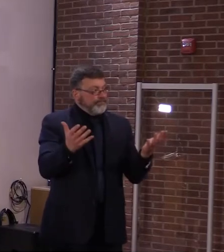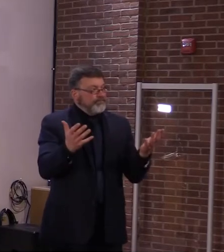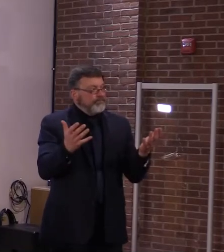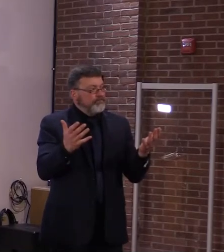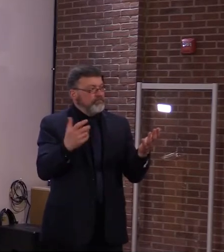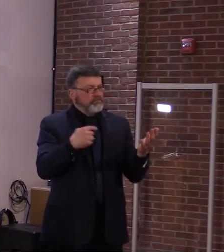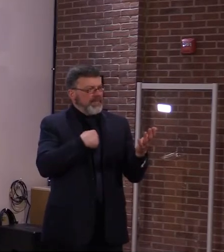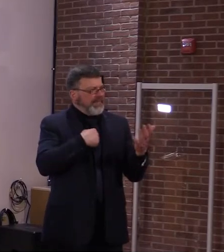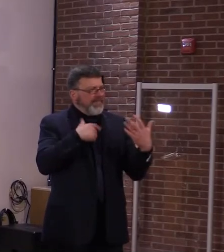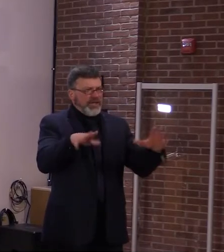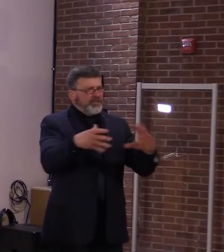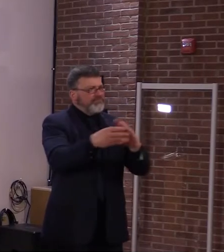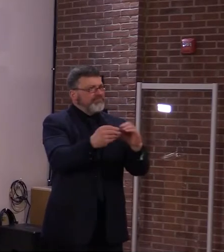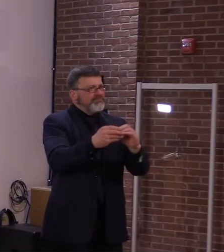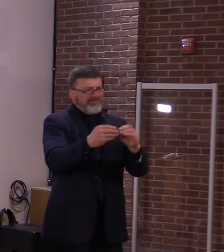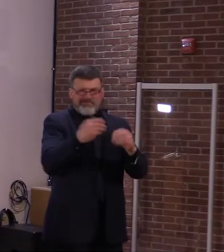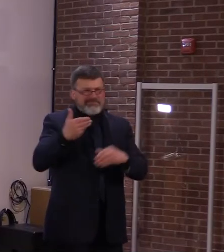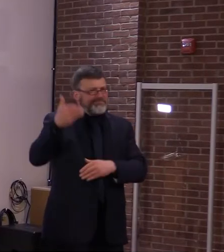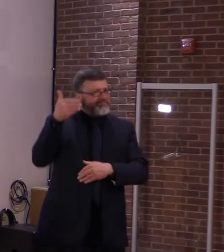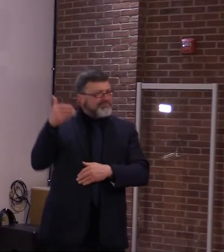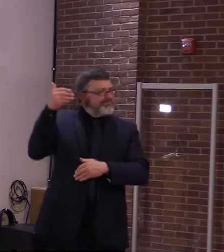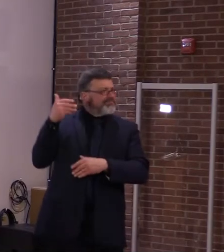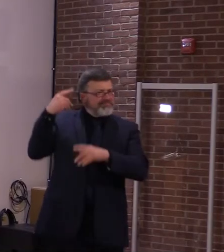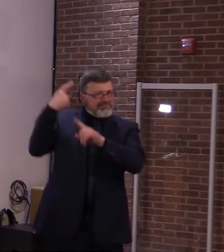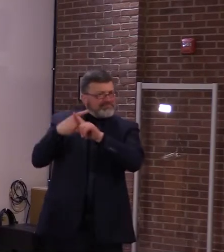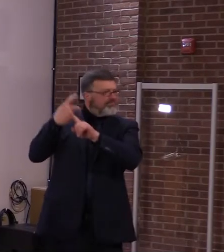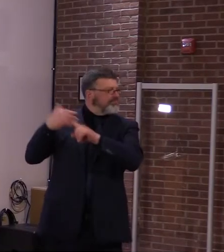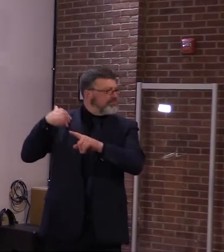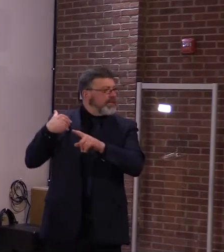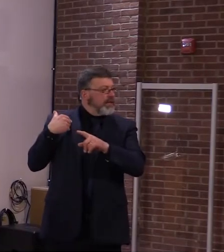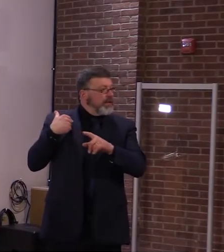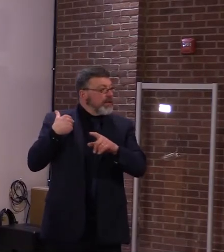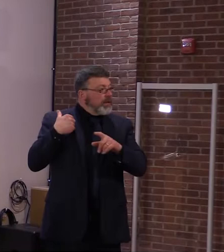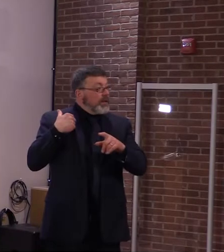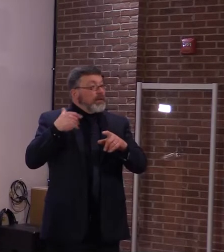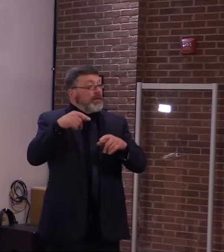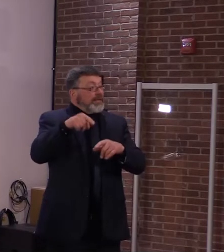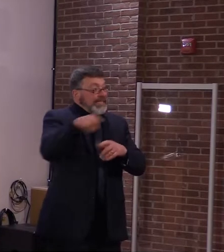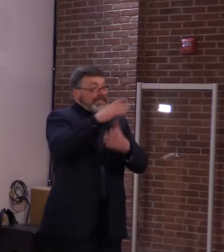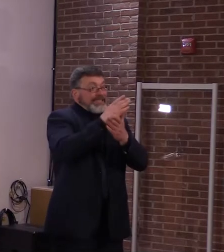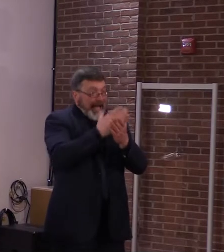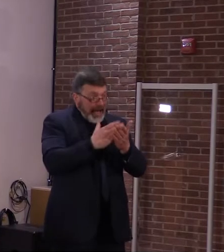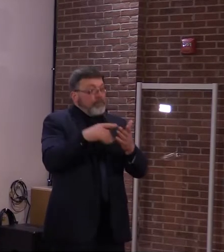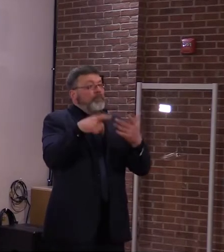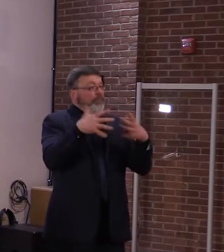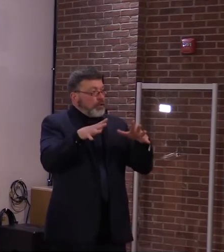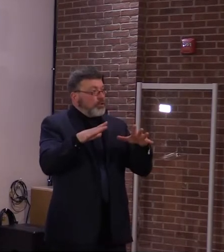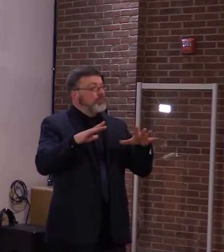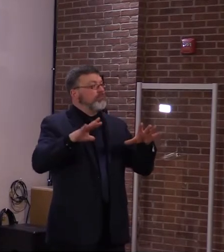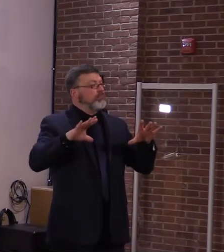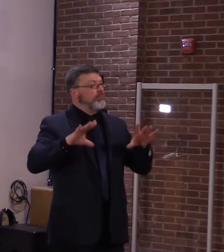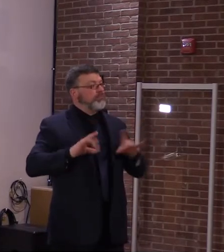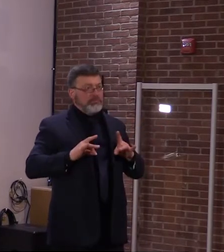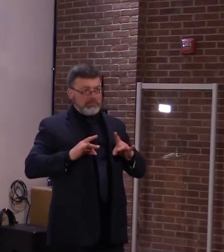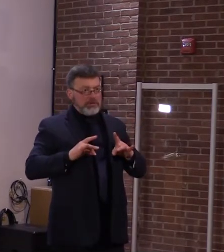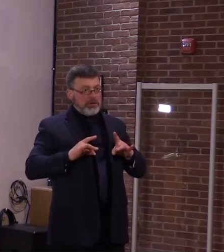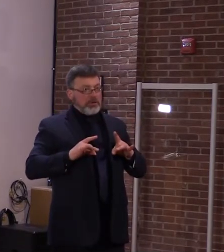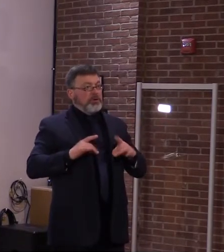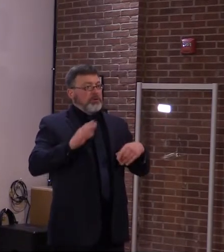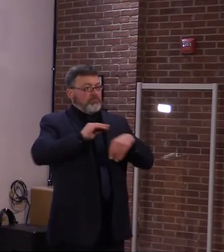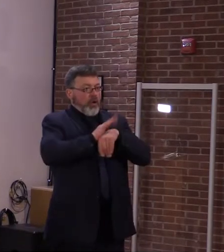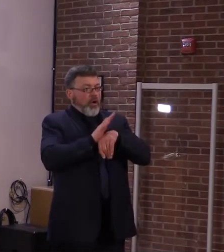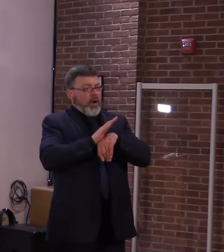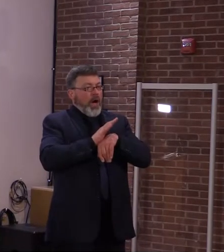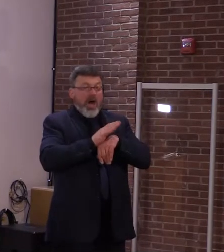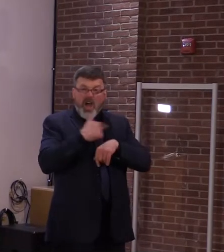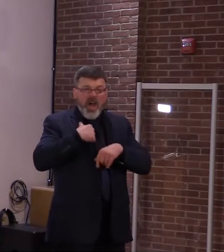not a big deal. It'll be done and over with, and then I'll still have some immunity. These kinds of studies remind